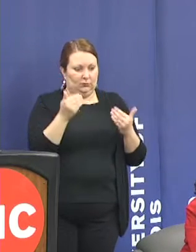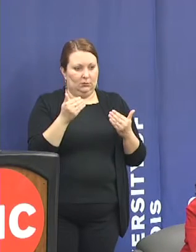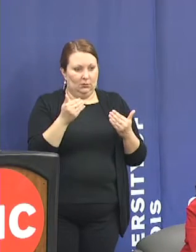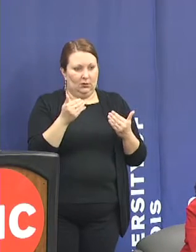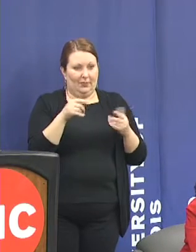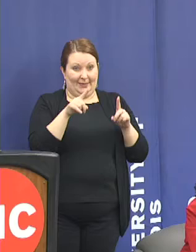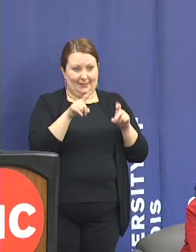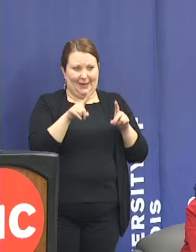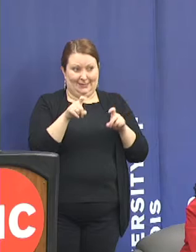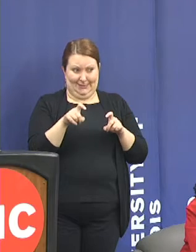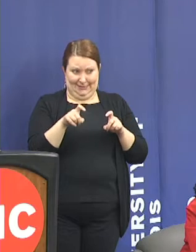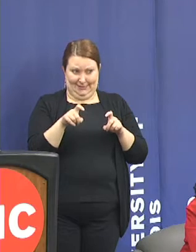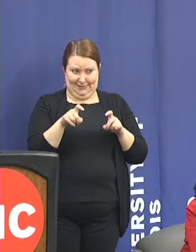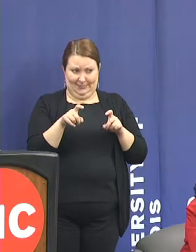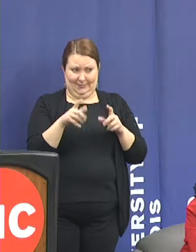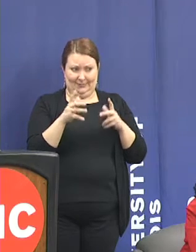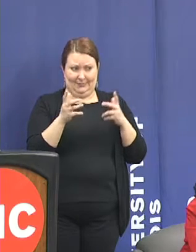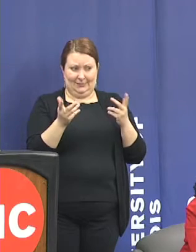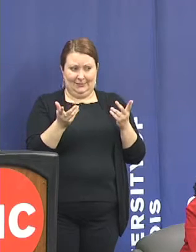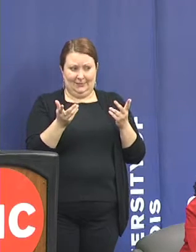in the testing of it,